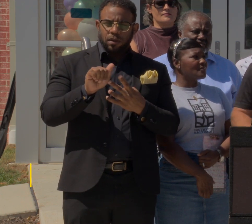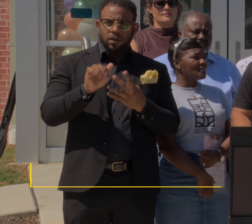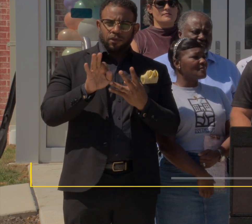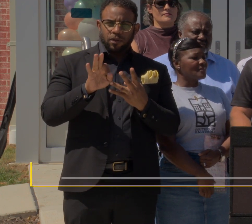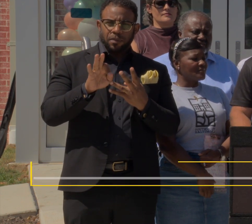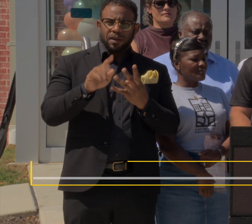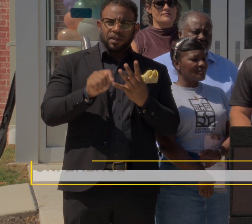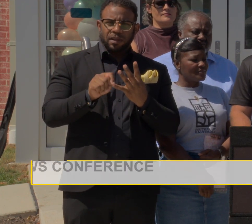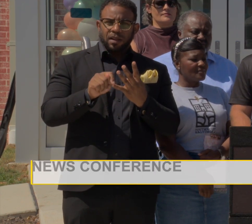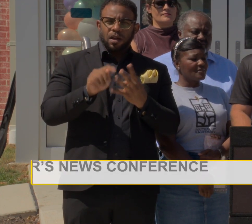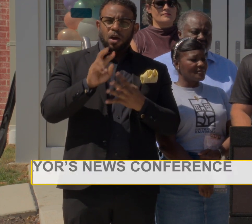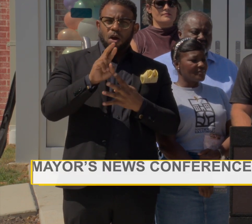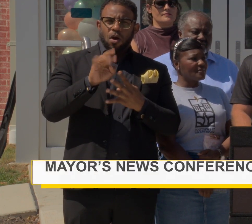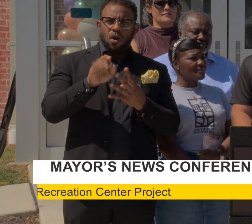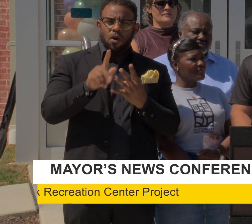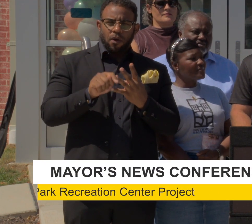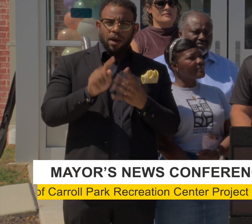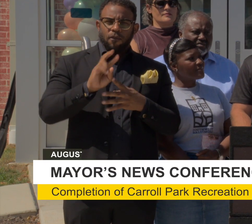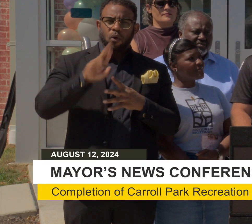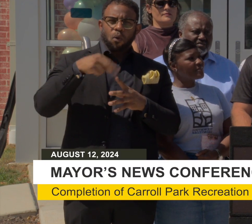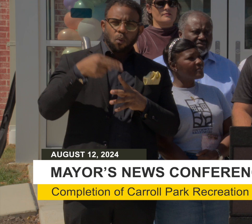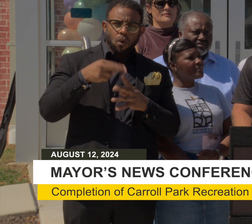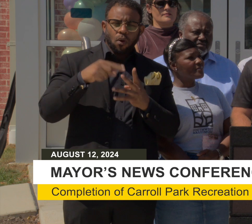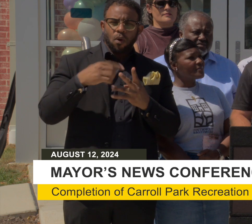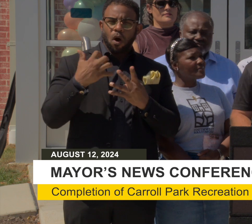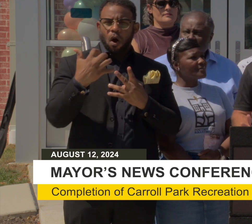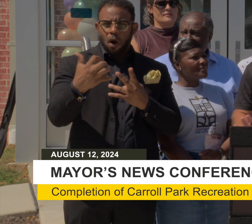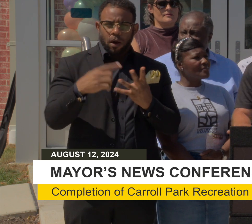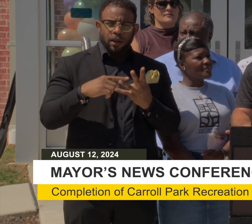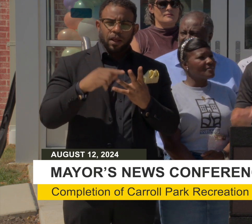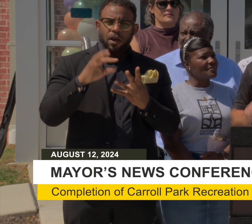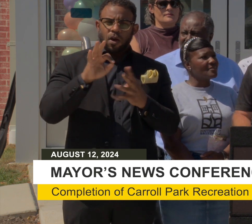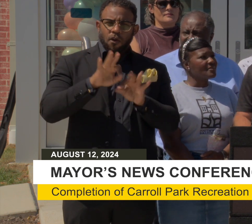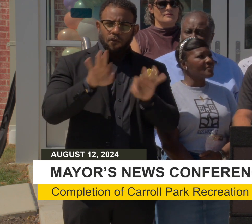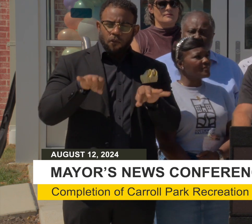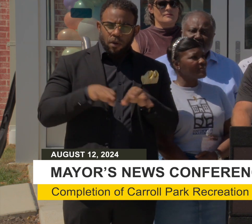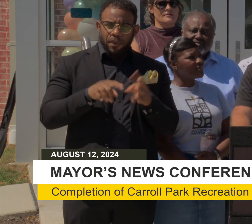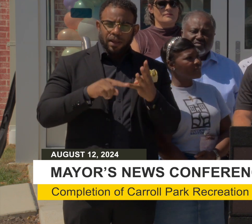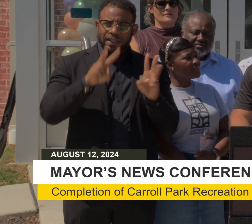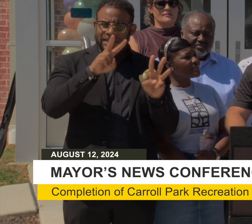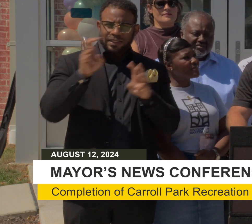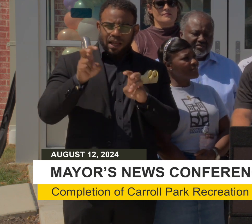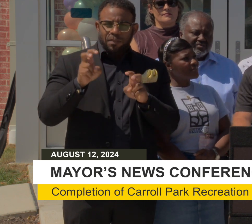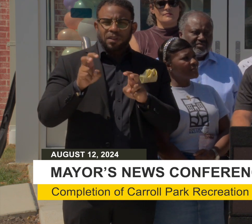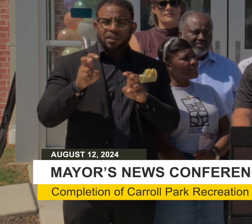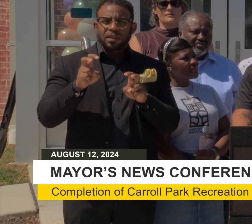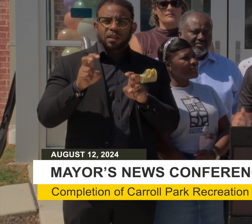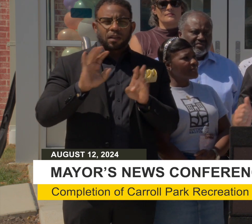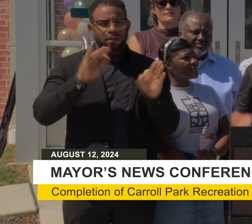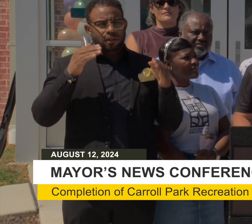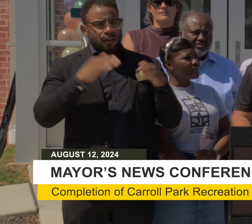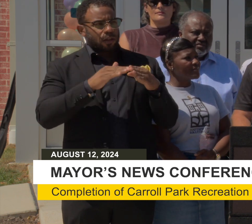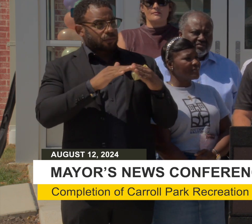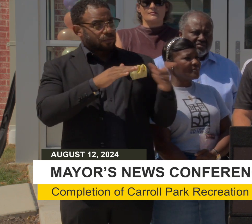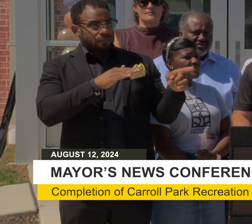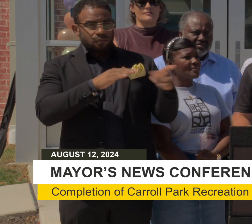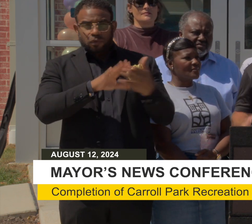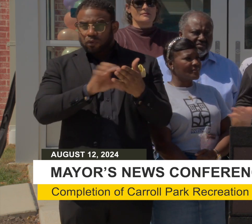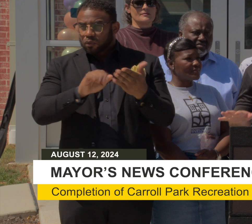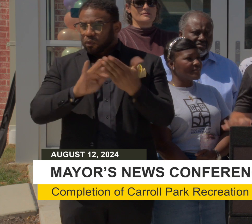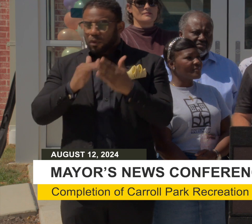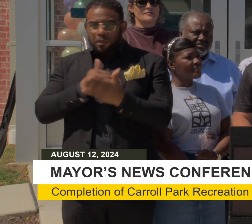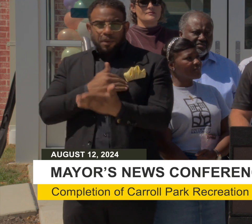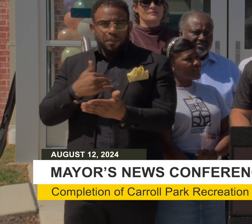topic. And our project, our role was SBCS students and community members.